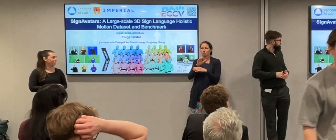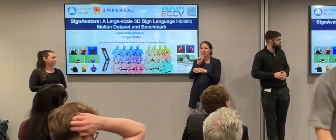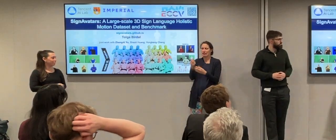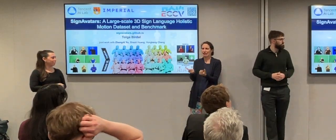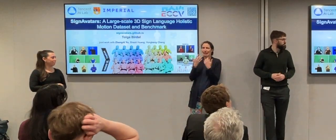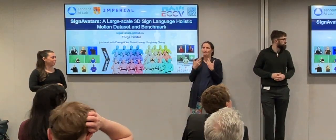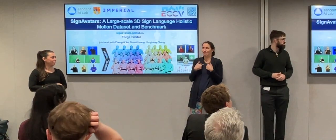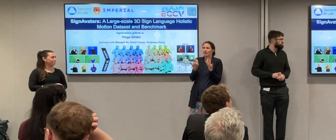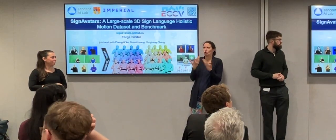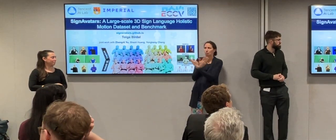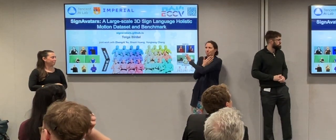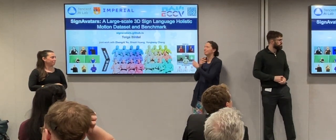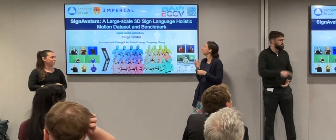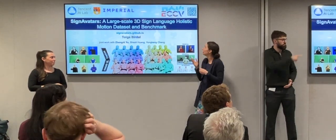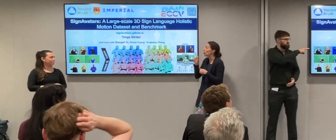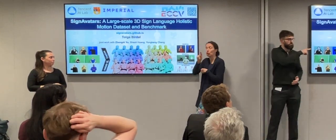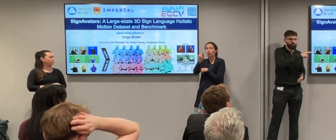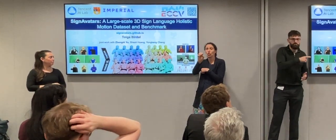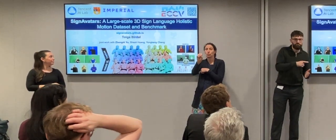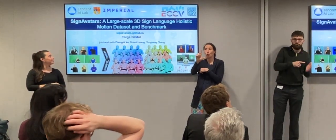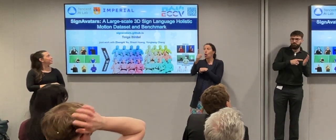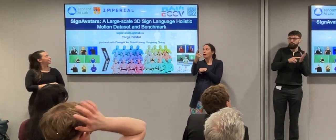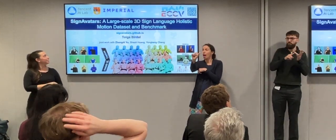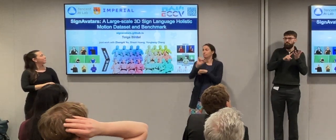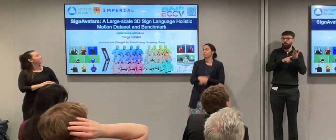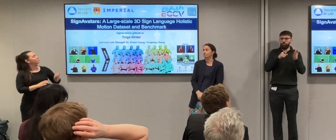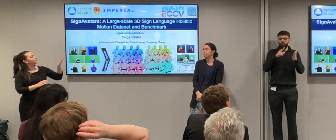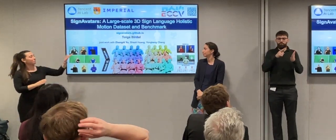Next we have Tolga Birdal